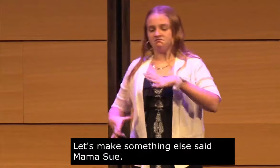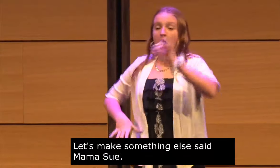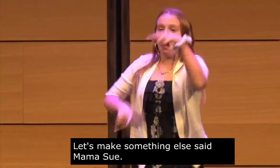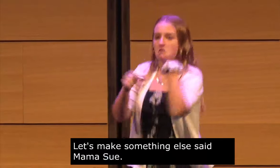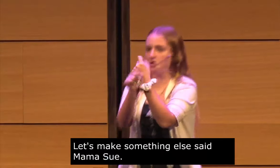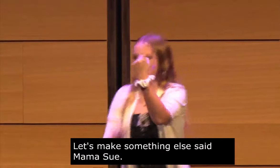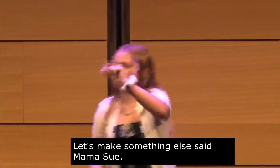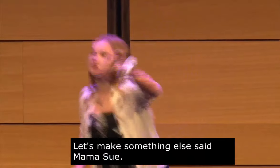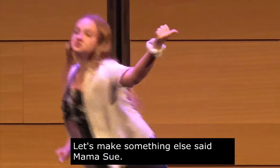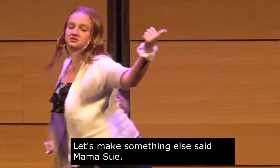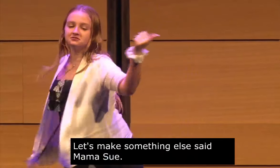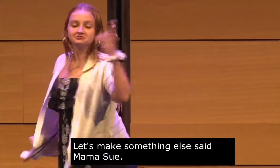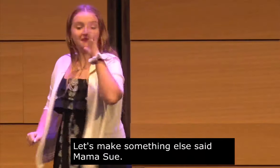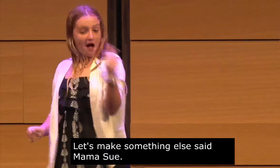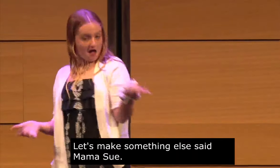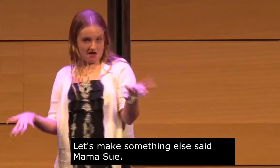Mama Sue.